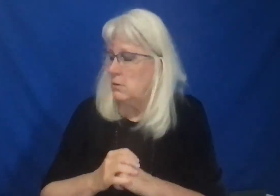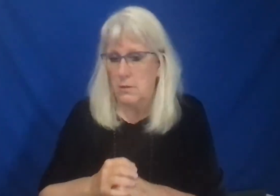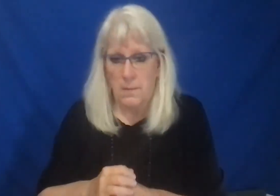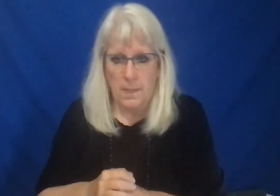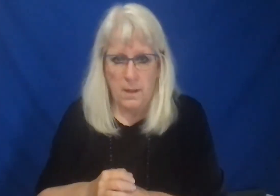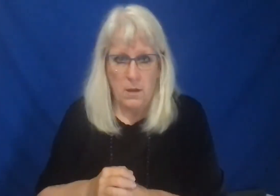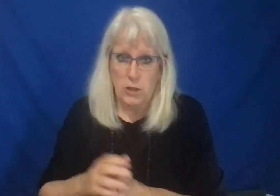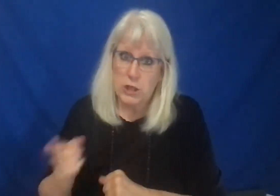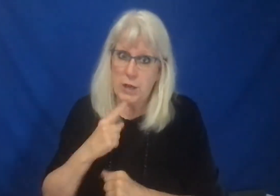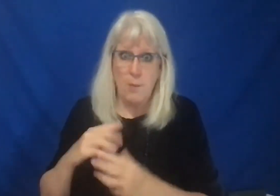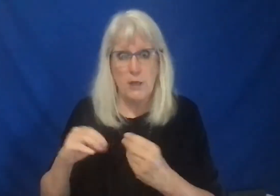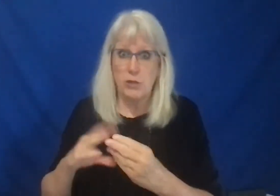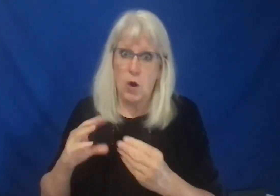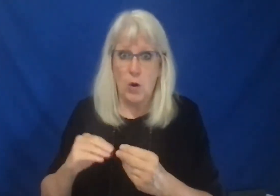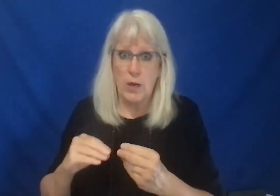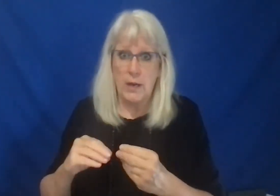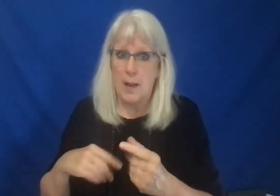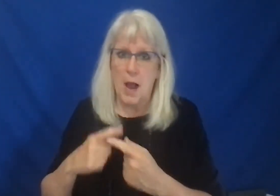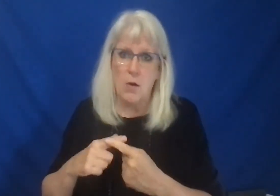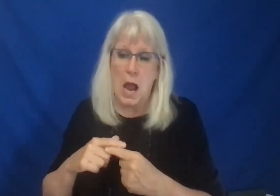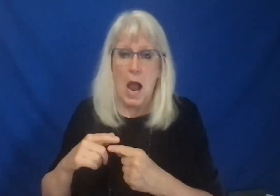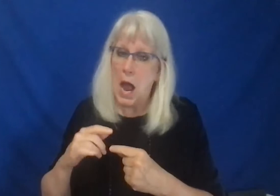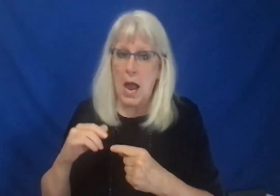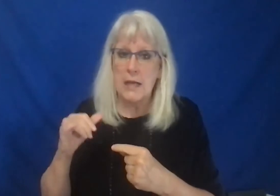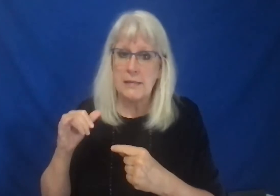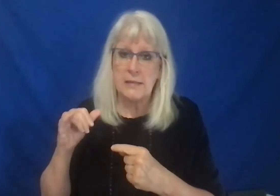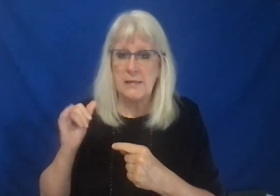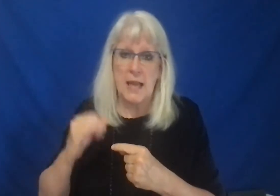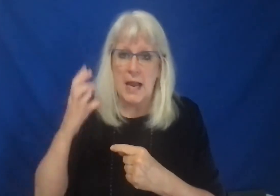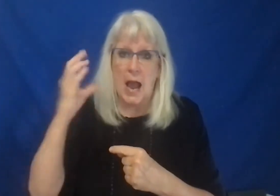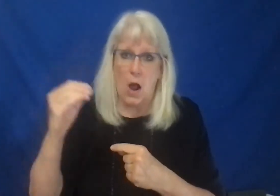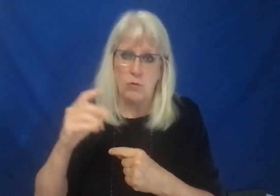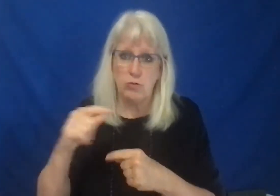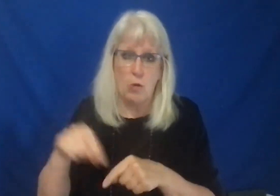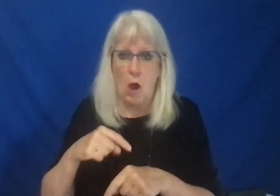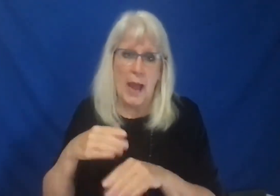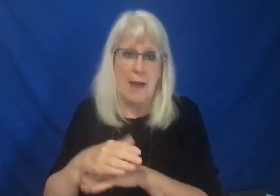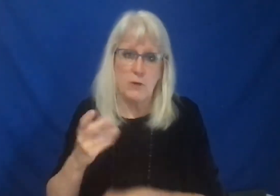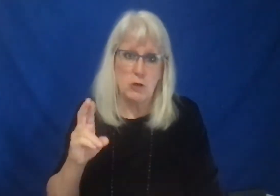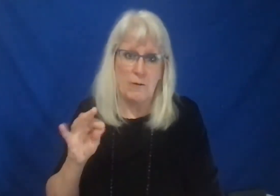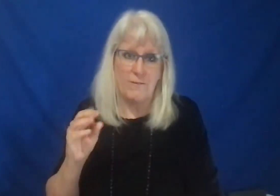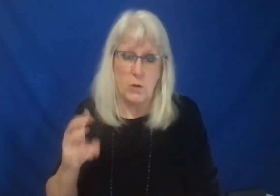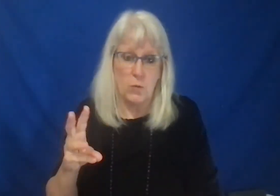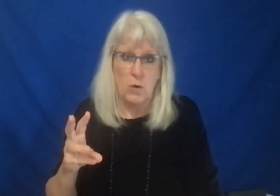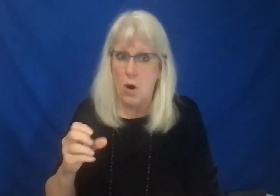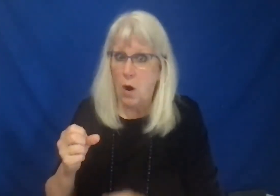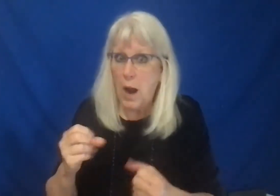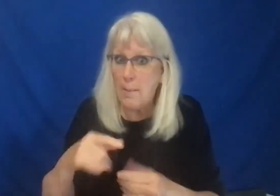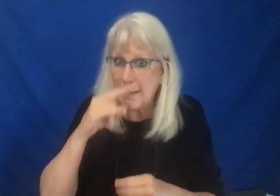me a story of blowing her curfew. It's that I became legally responsible for that curfew and how many kids she had in the car with her and whether or not she was wearing